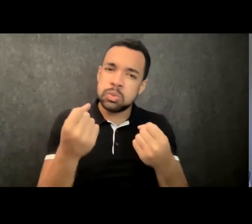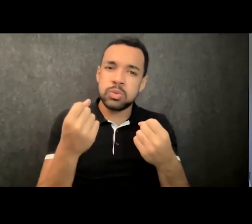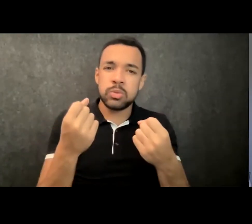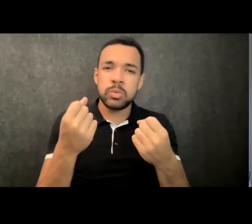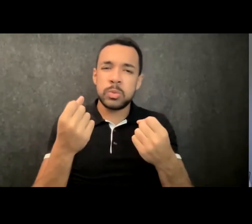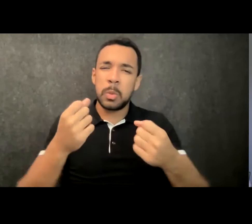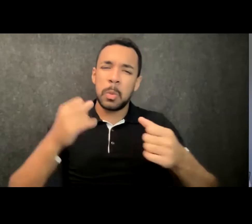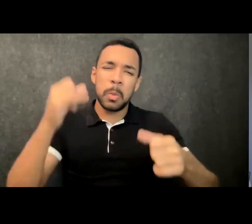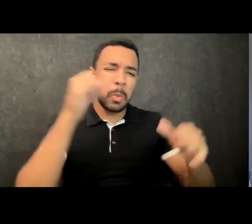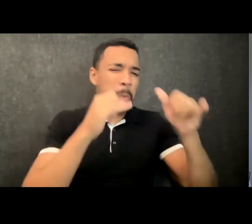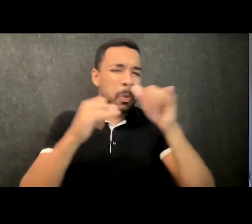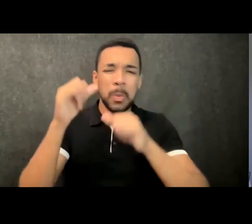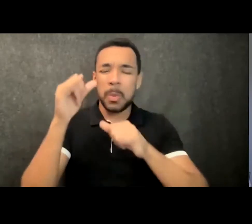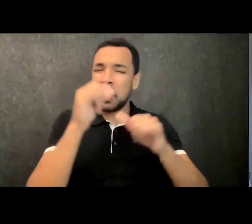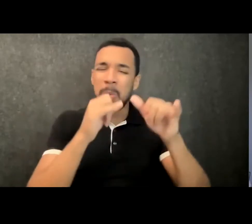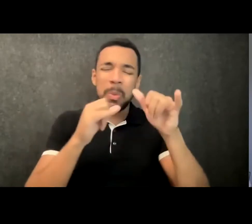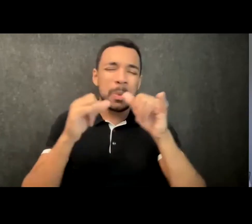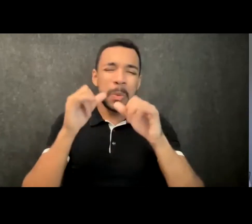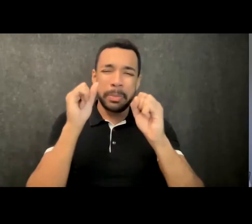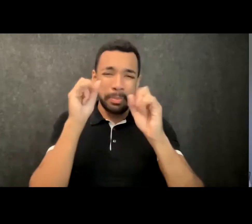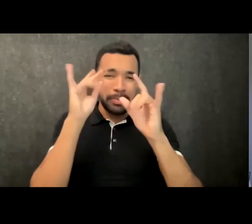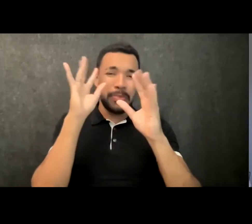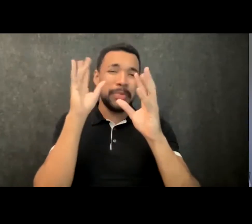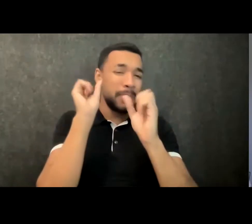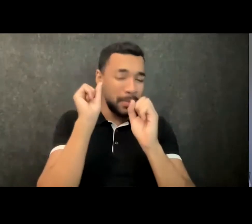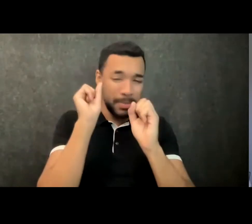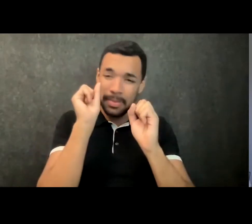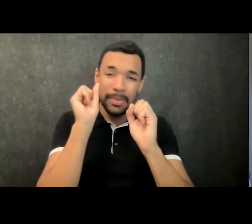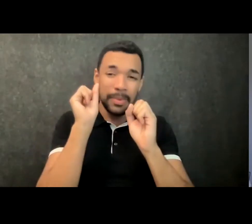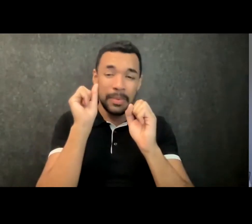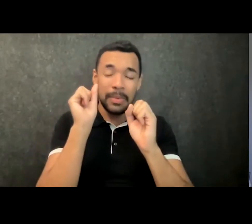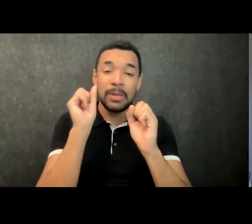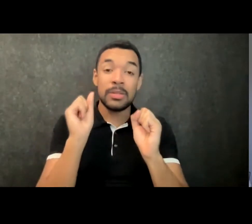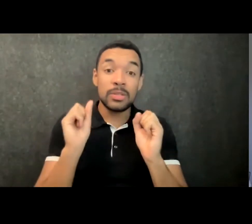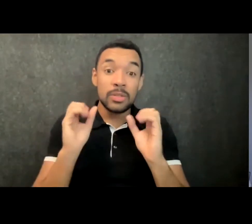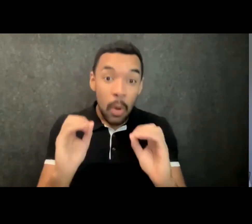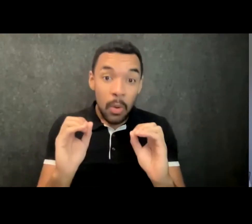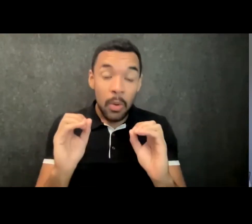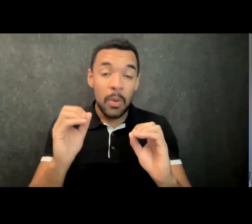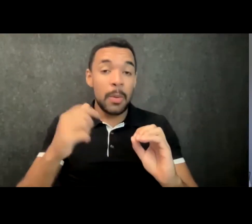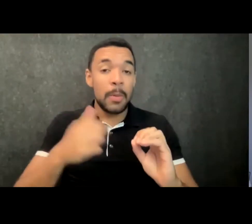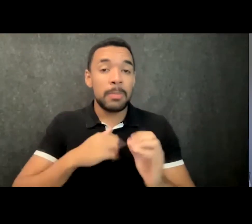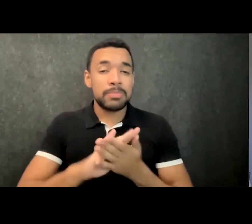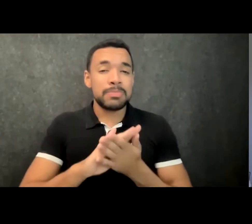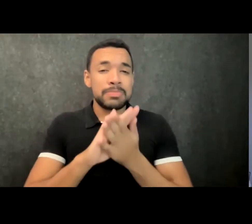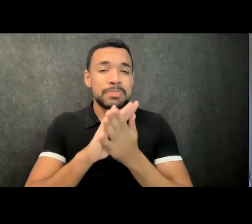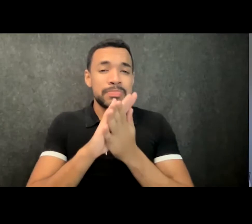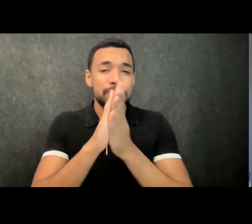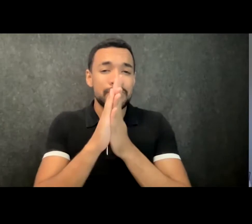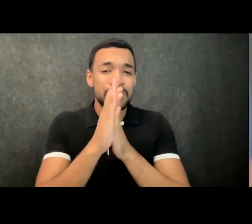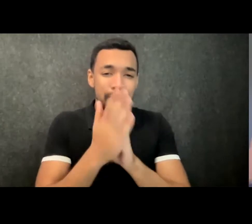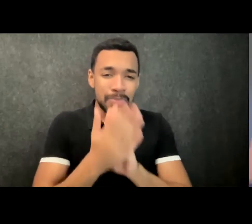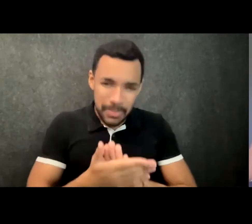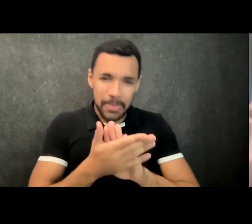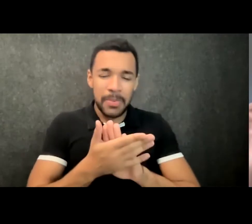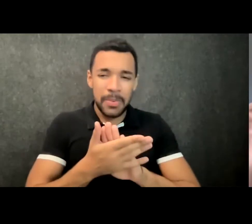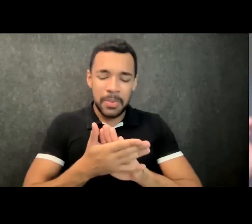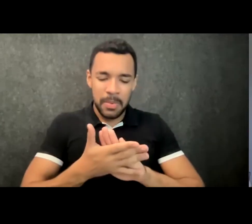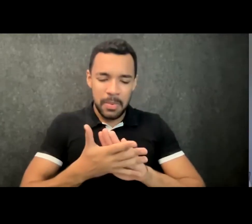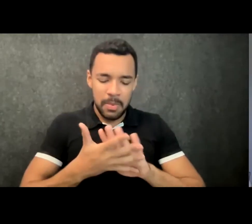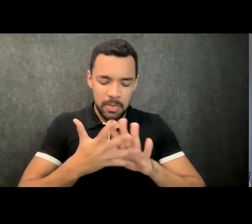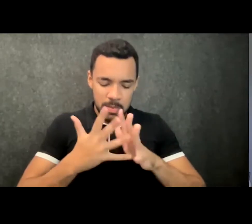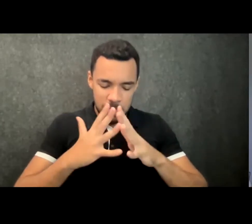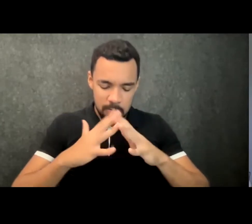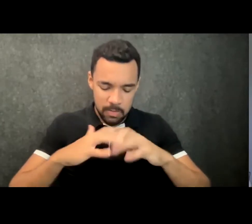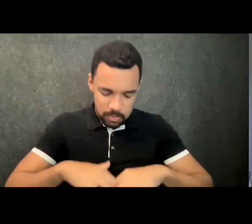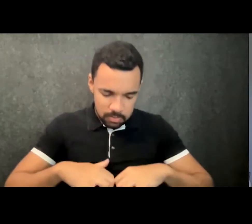into this thin life. And so I have my becoming unpackaged, tossed and crumbled behind